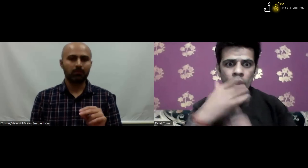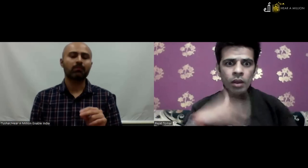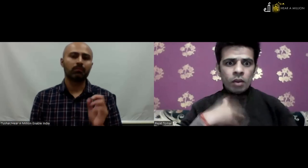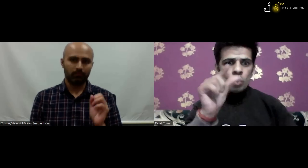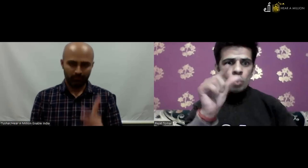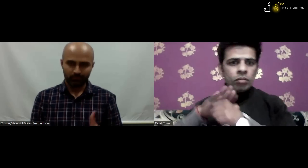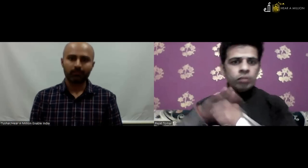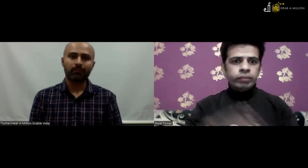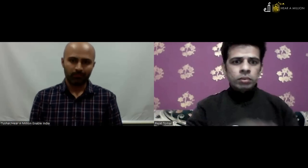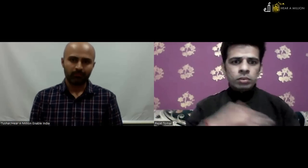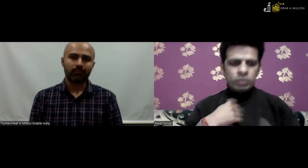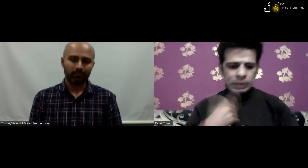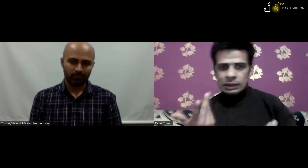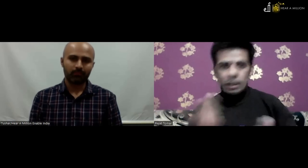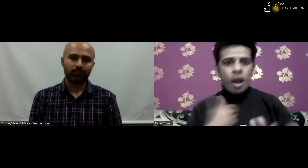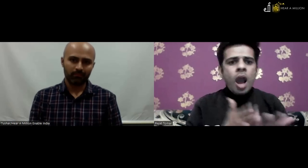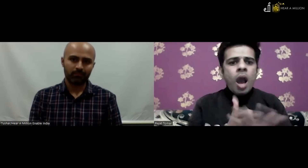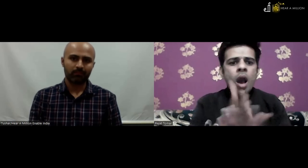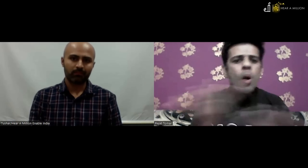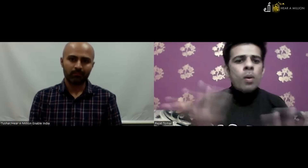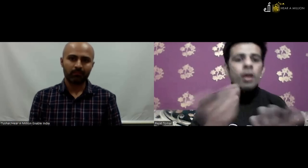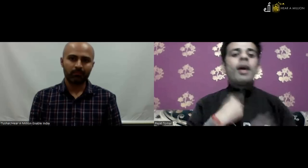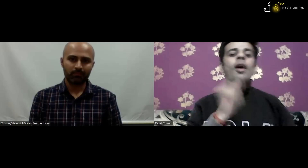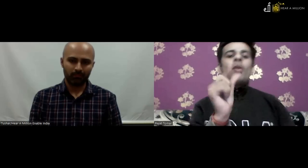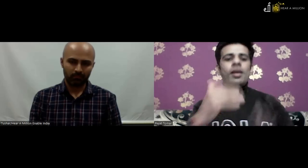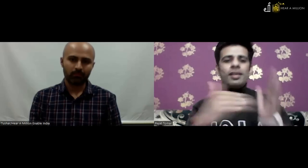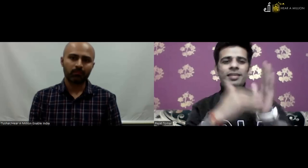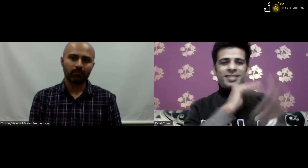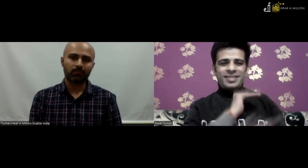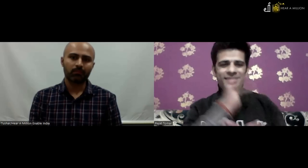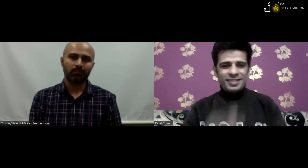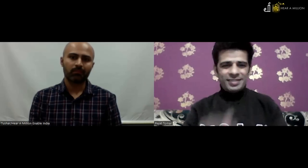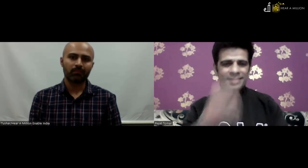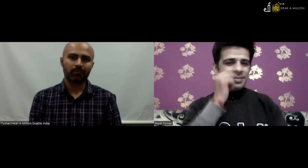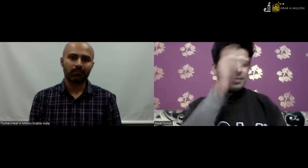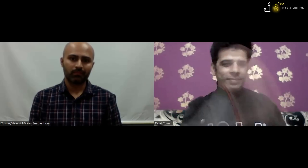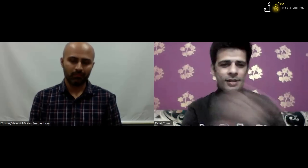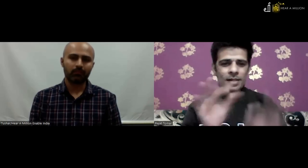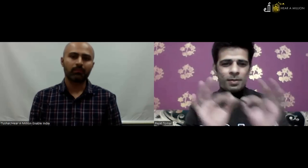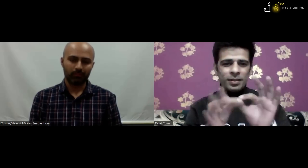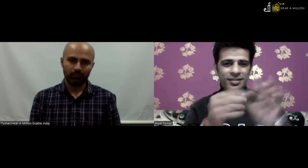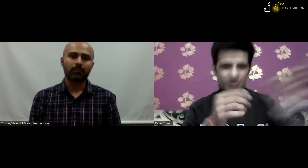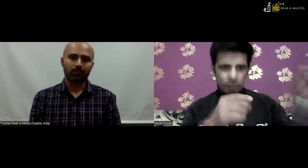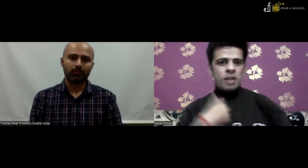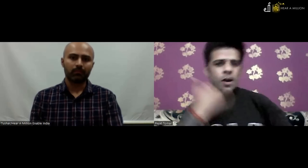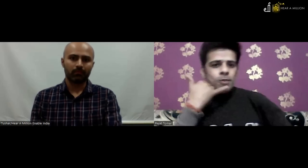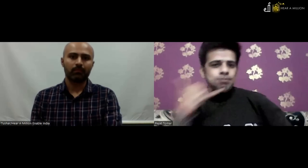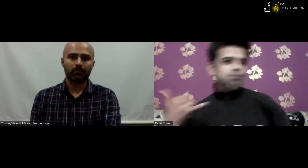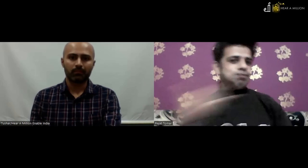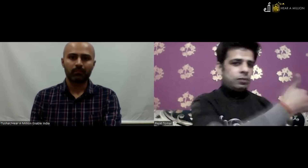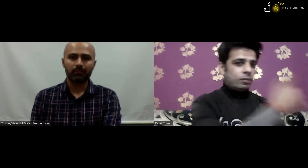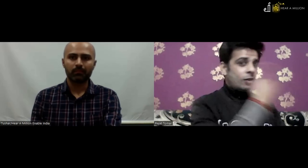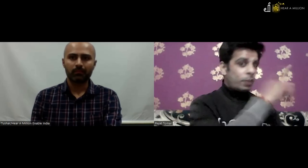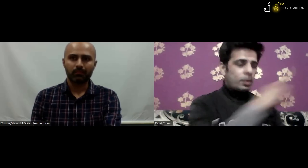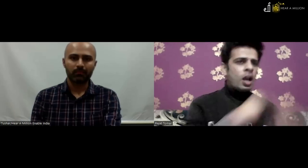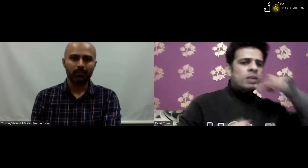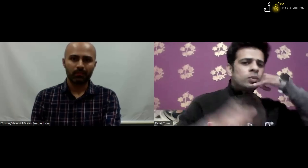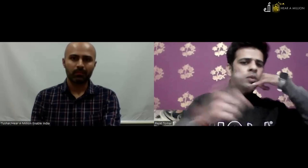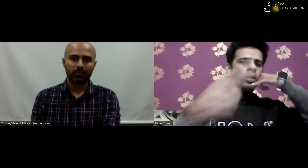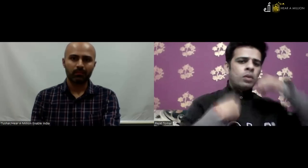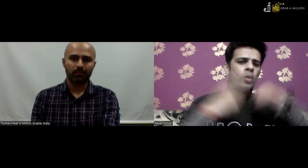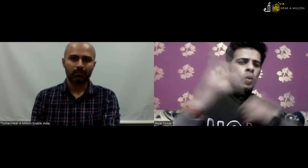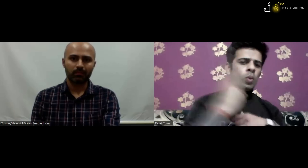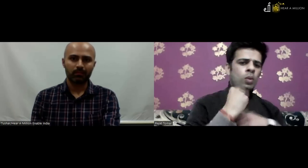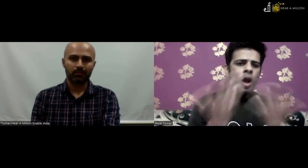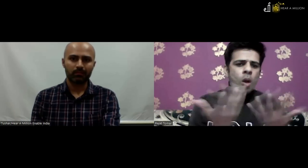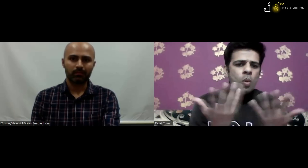sorry, that's all. He just mentioned. So I felt discriminated that time. So I thought, what I can do. So I have